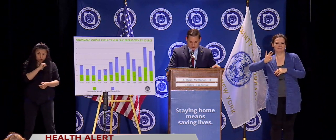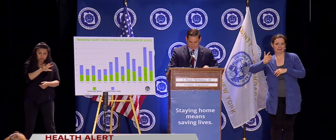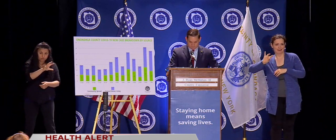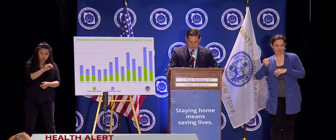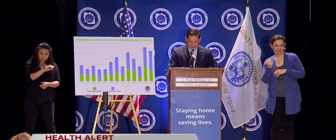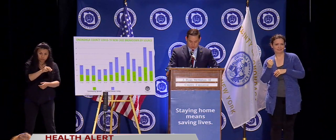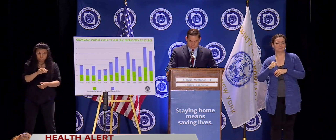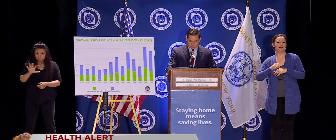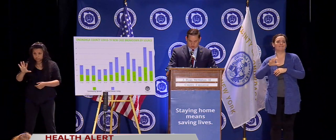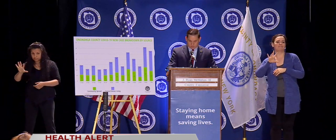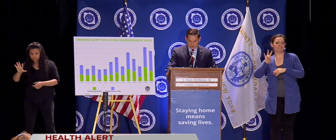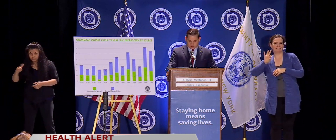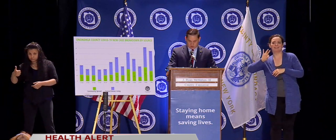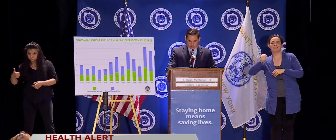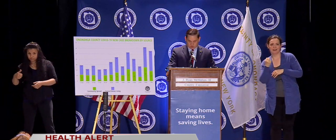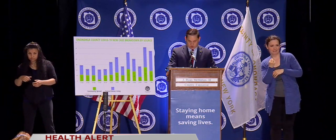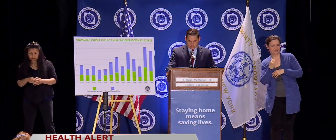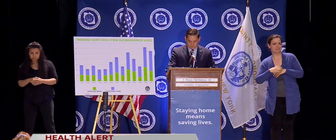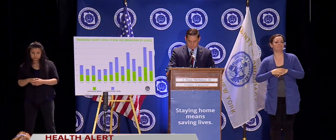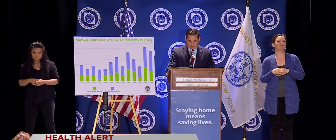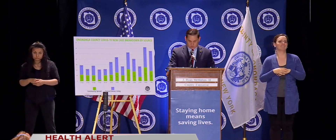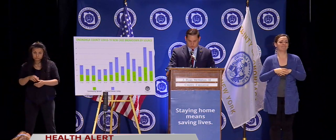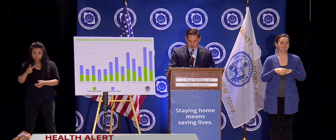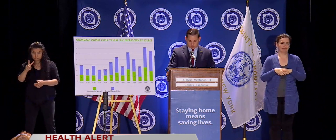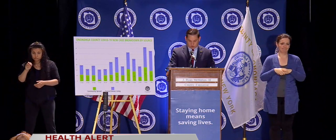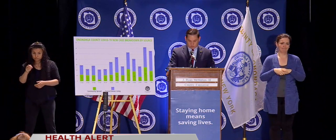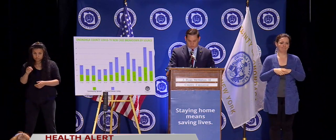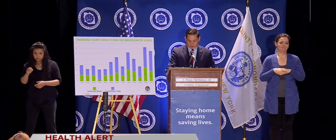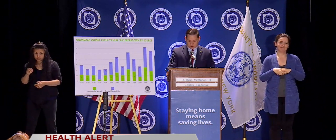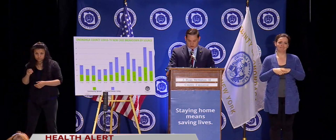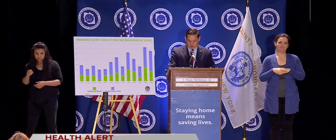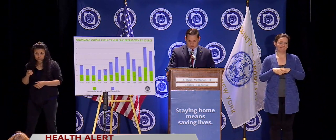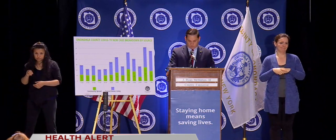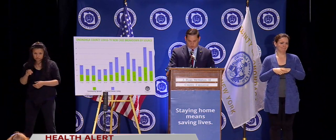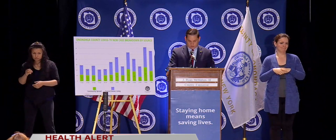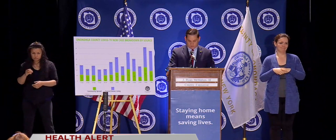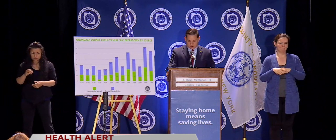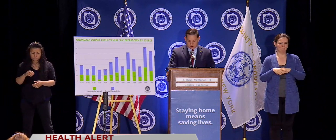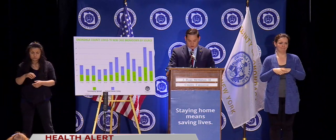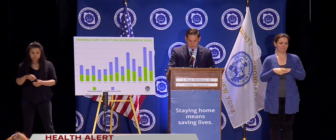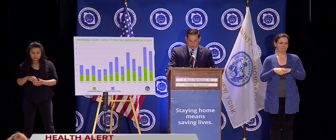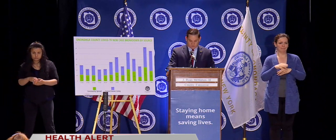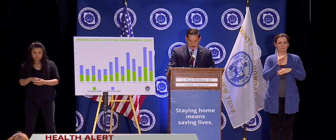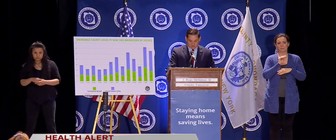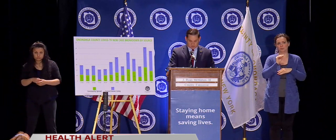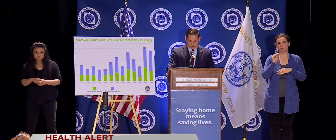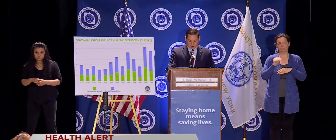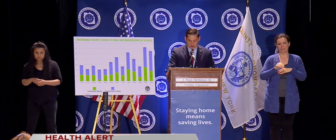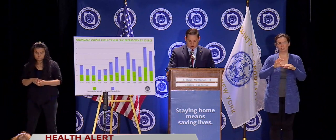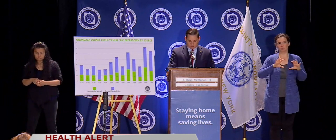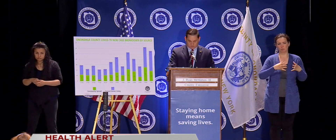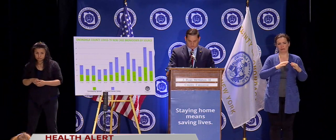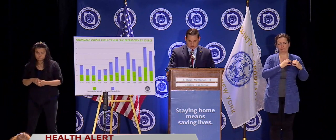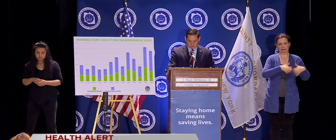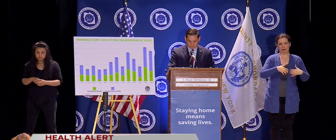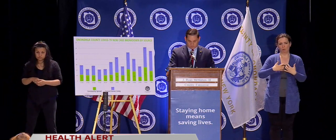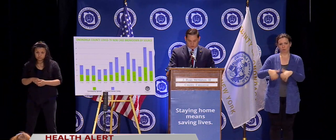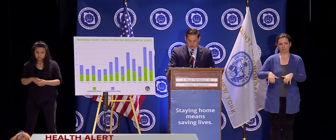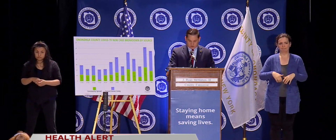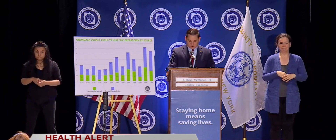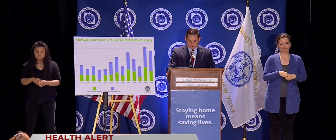of breakdown: 20% are under 30, 32% are under 40, 45% are under